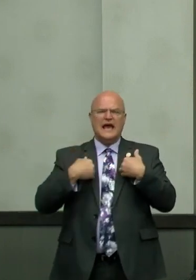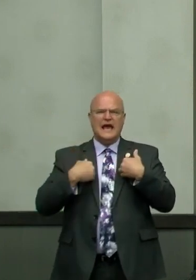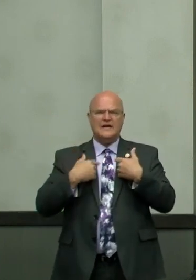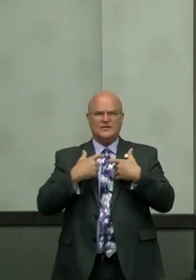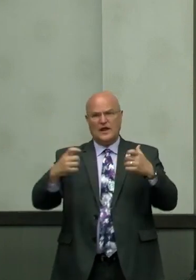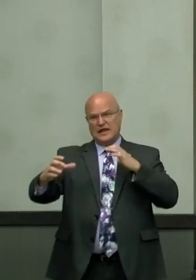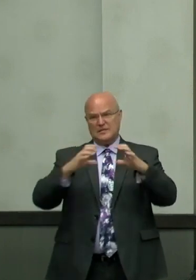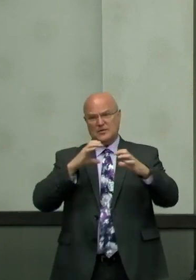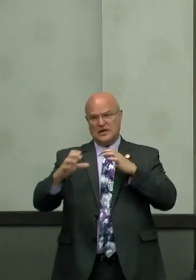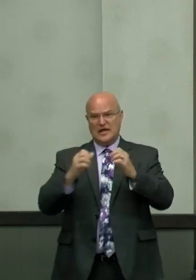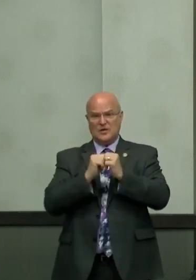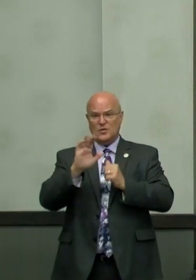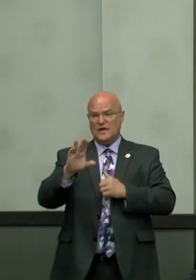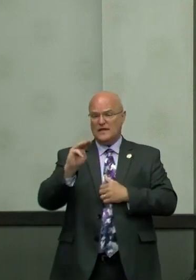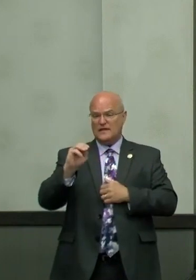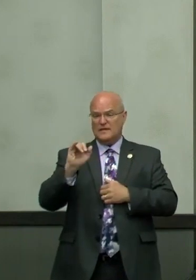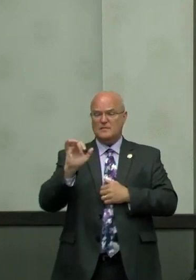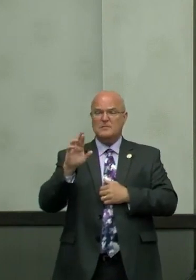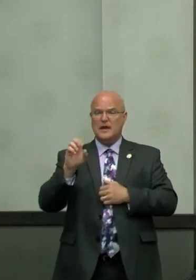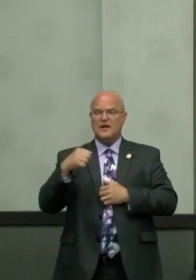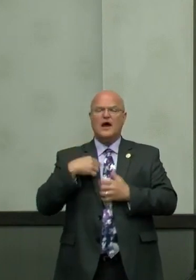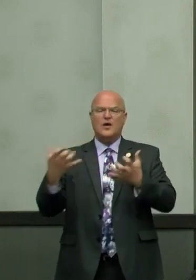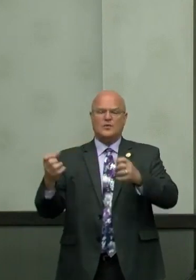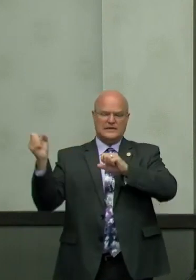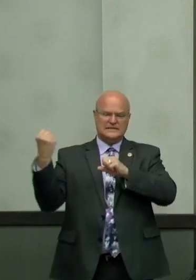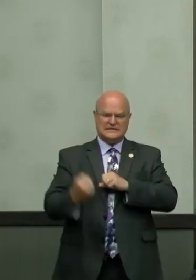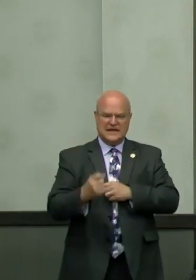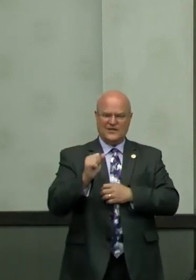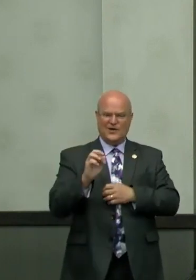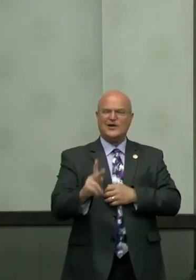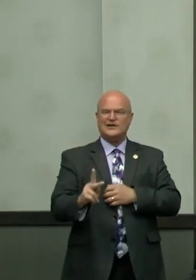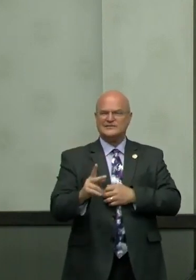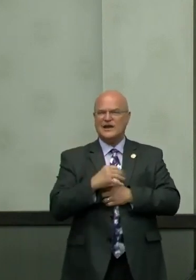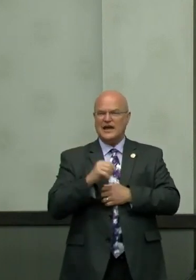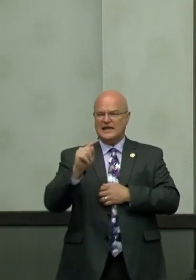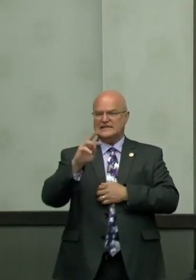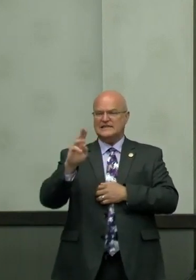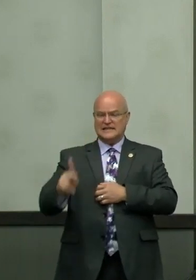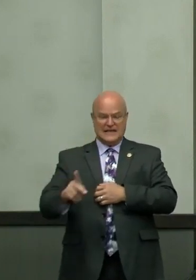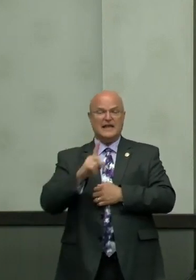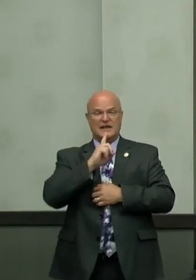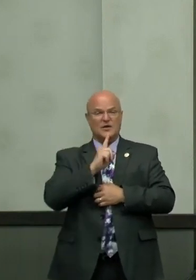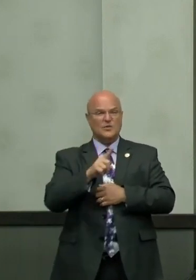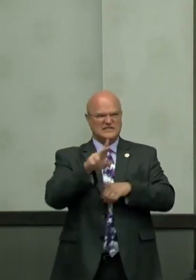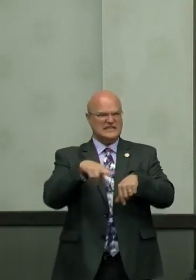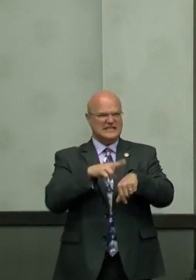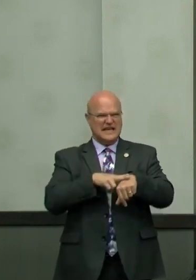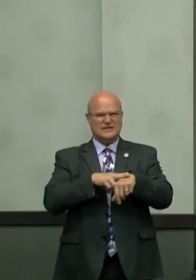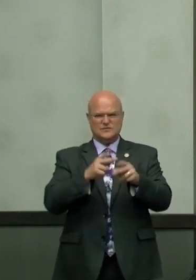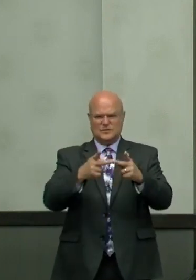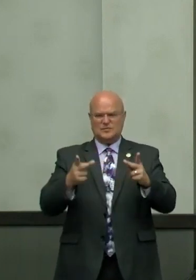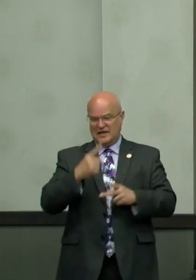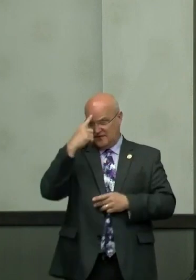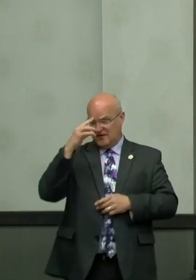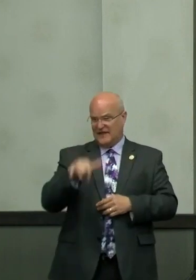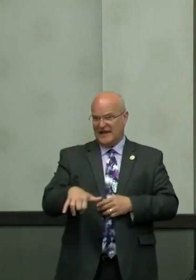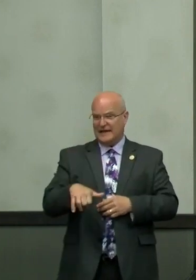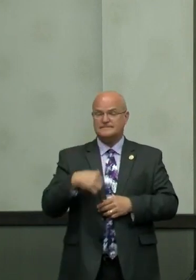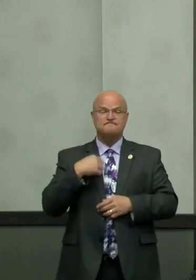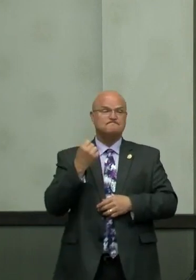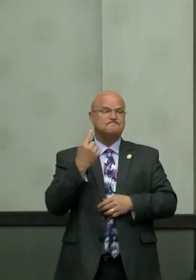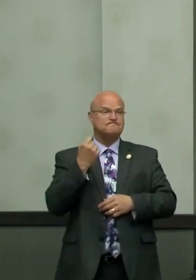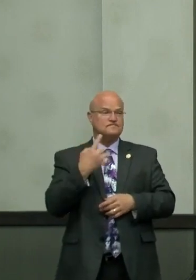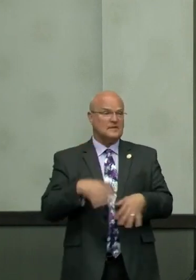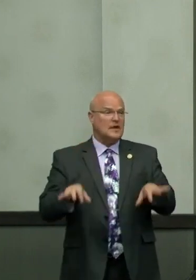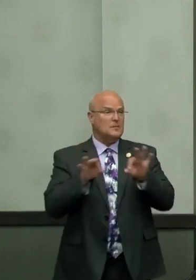such great communication with your mayors, I wanted to come to South Arkansas, and Texarkana was a natural spot for that. I realize